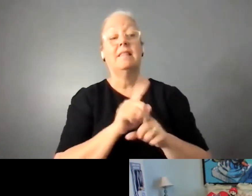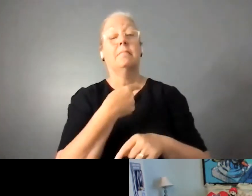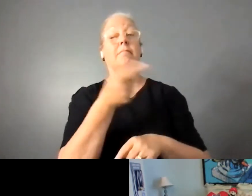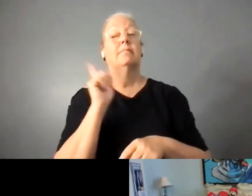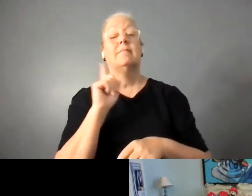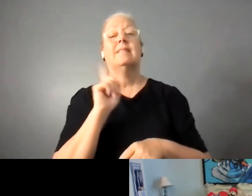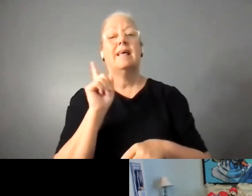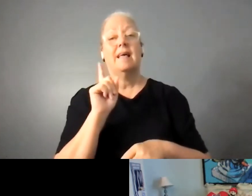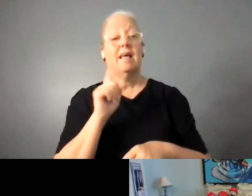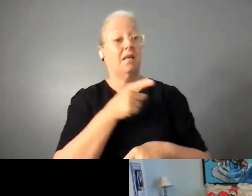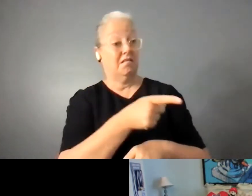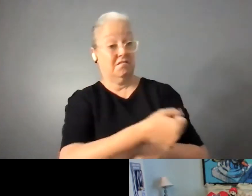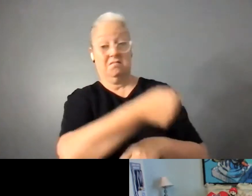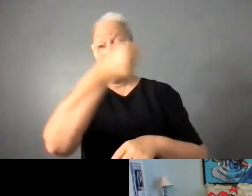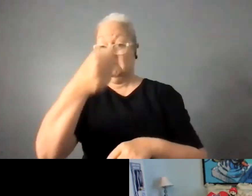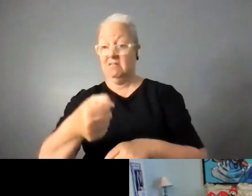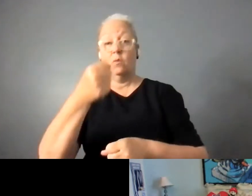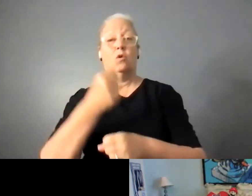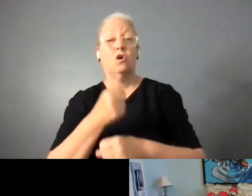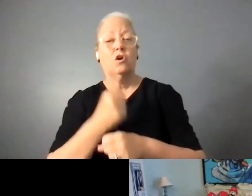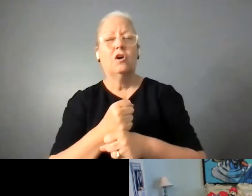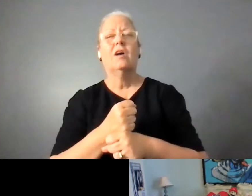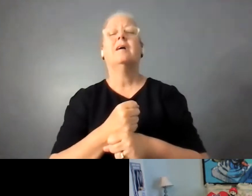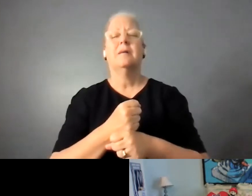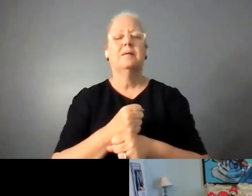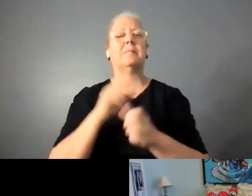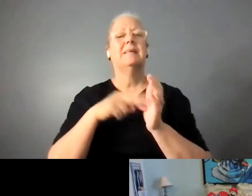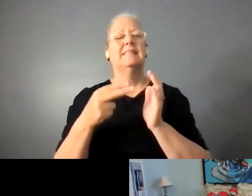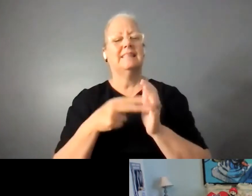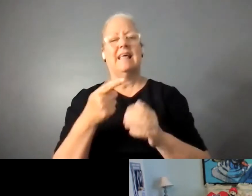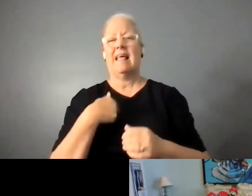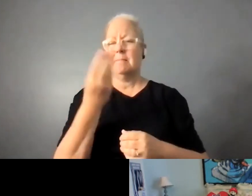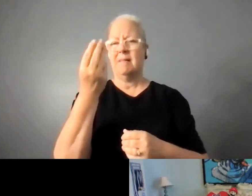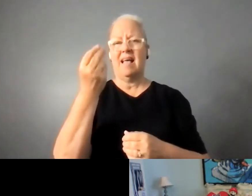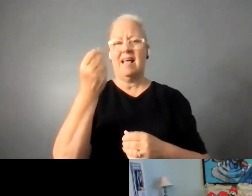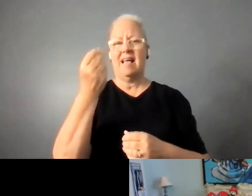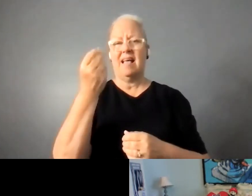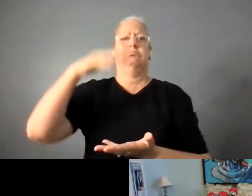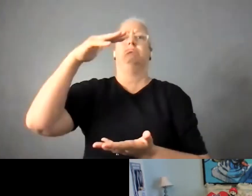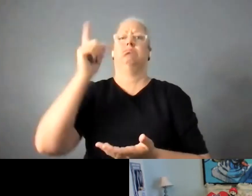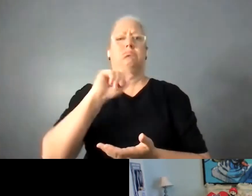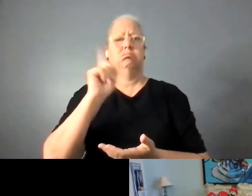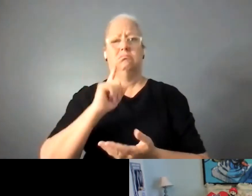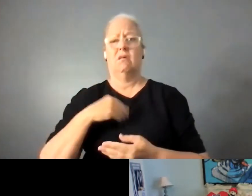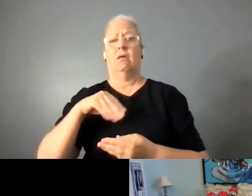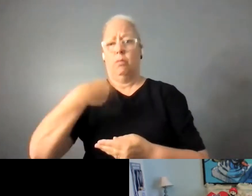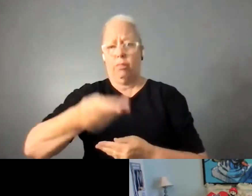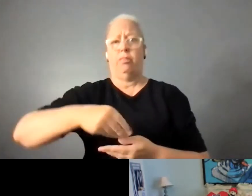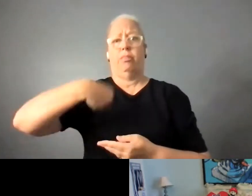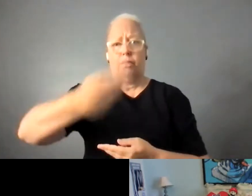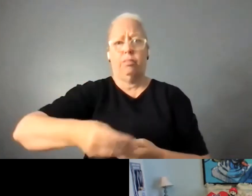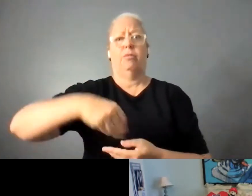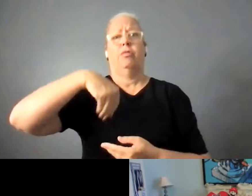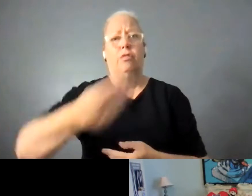hiring disabled people has a high cost to accommodate us, and that is